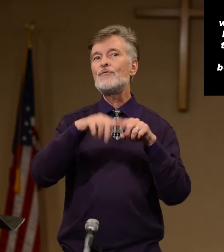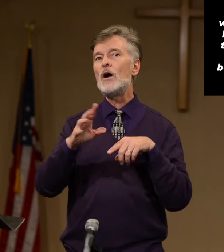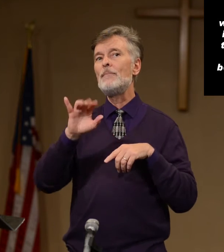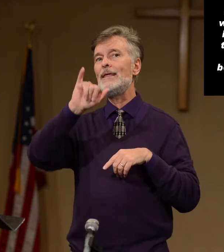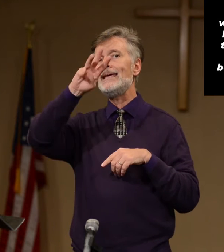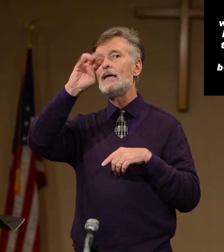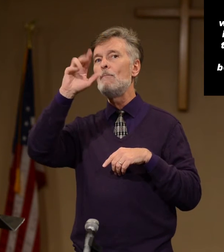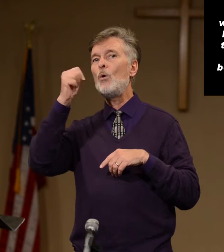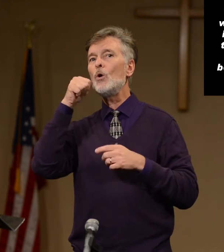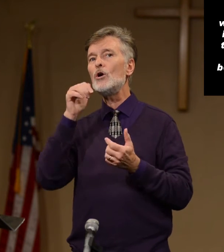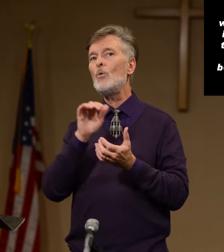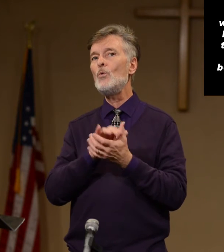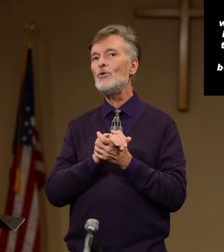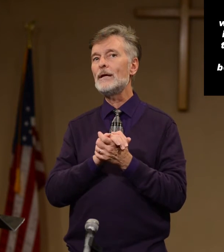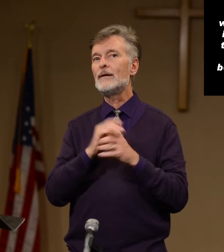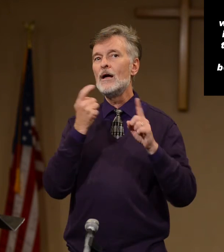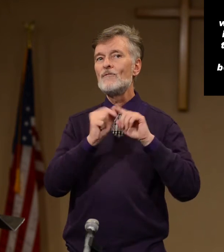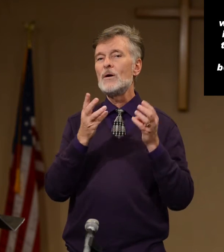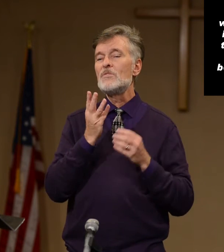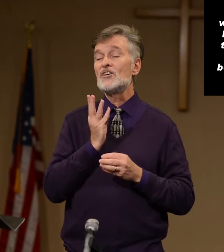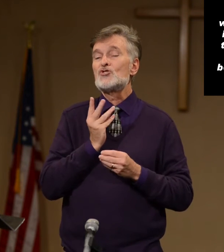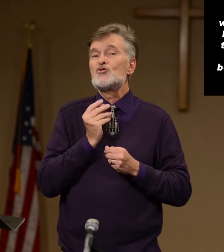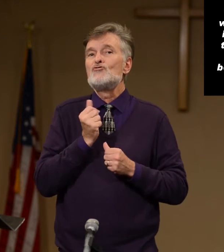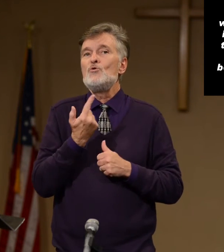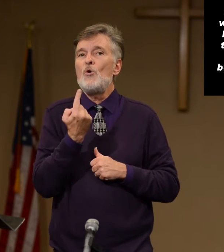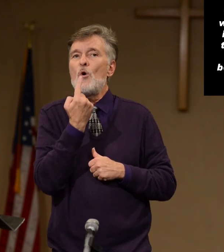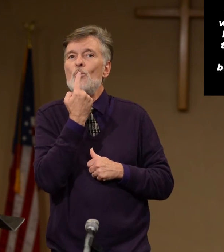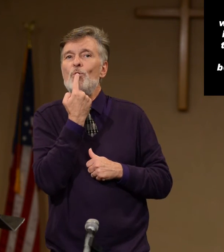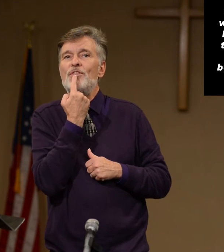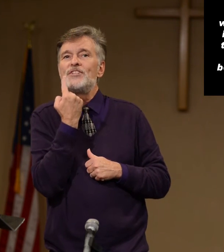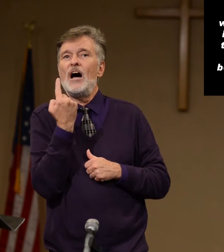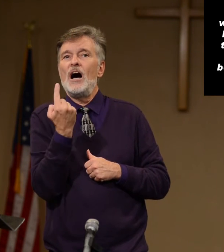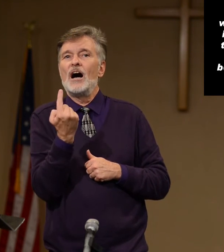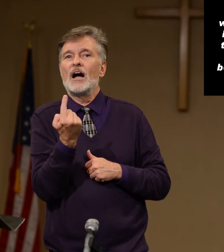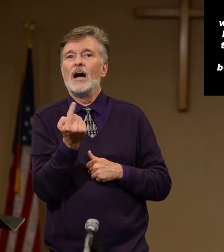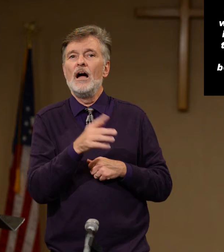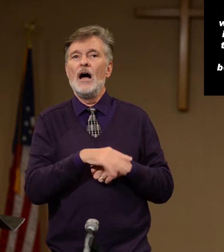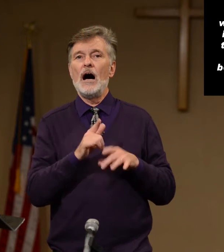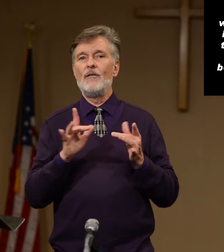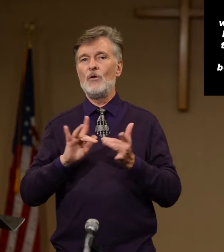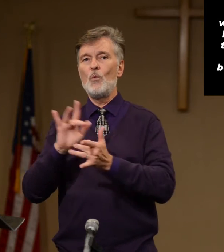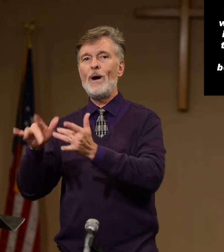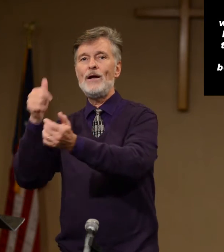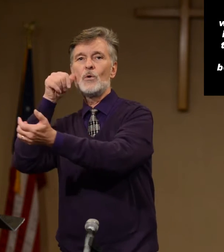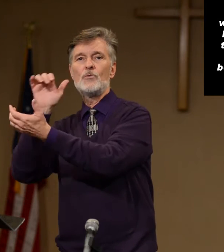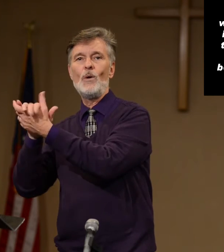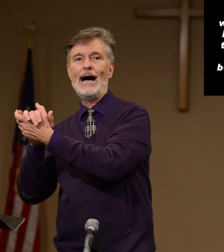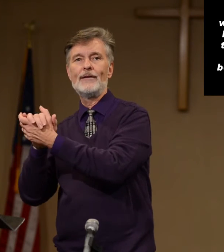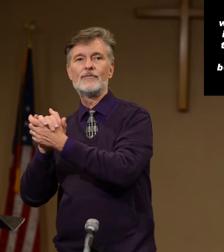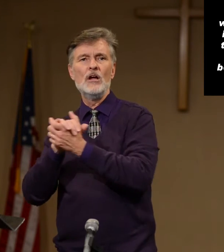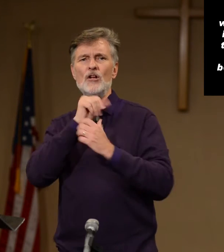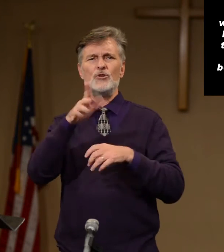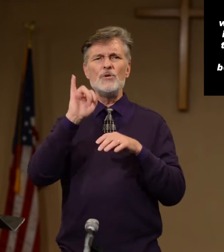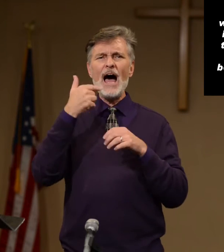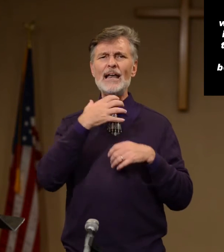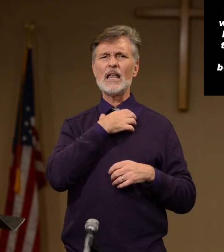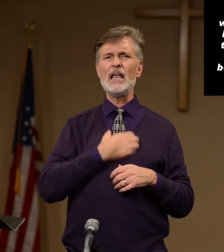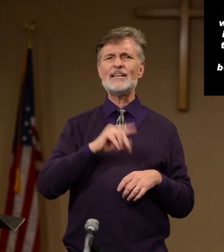from the immoral woman, from the smooth tongue of a wayward wife. Do not lust